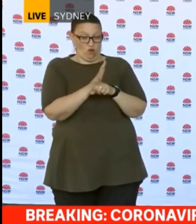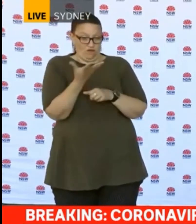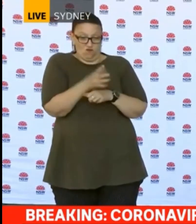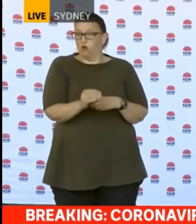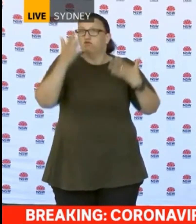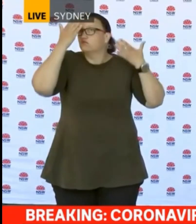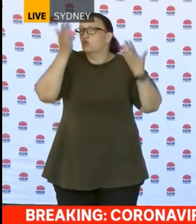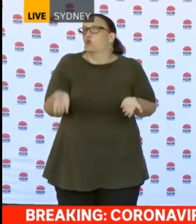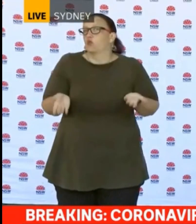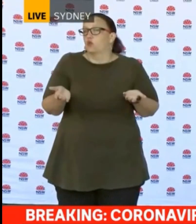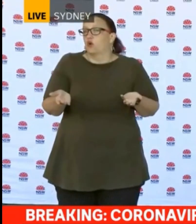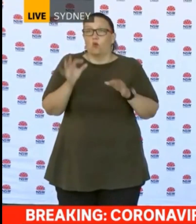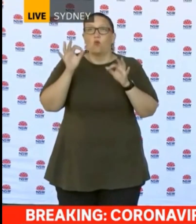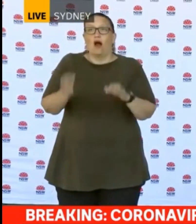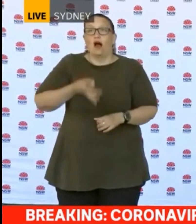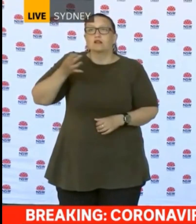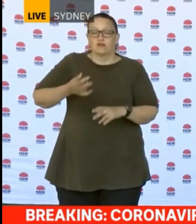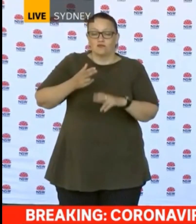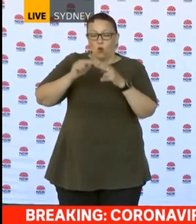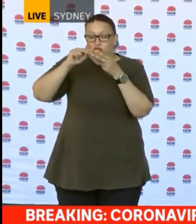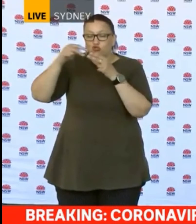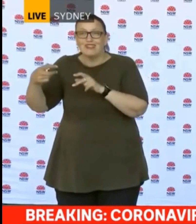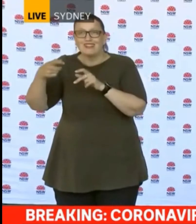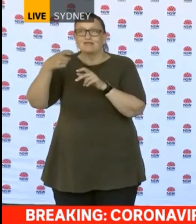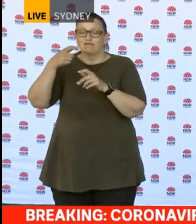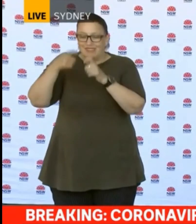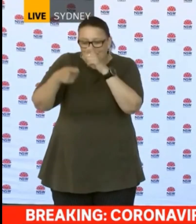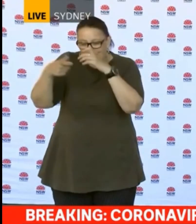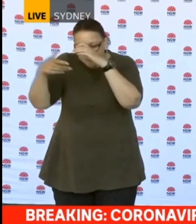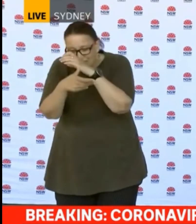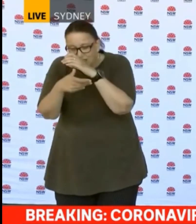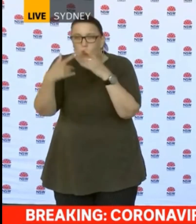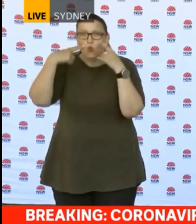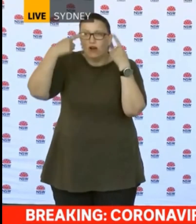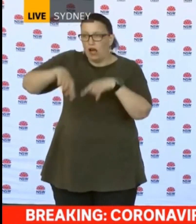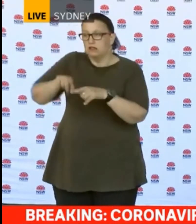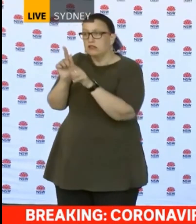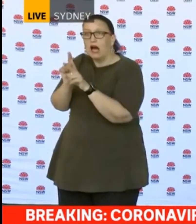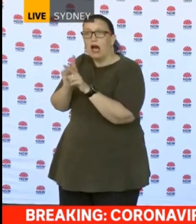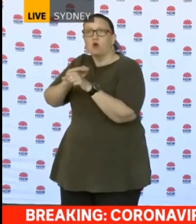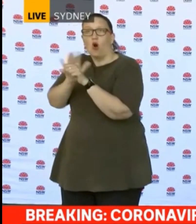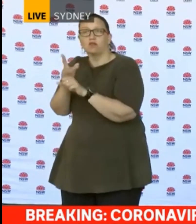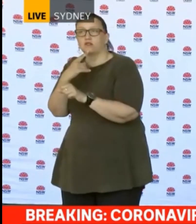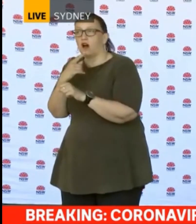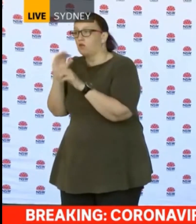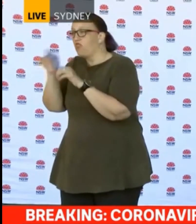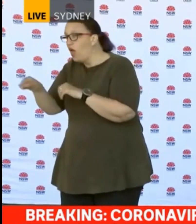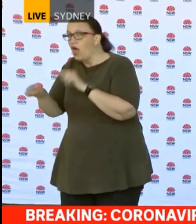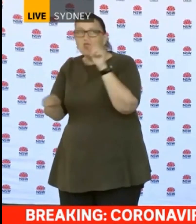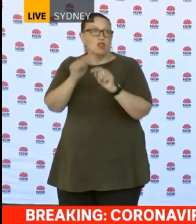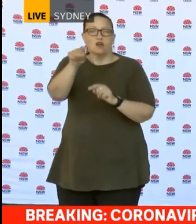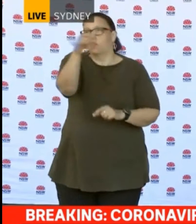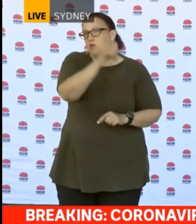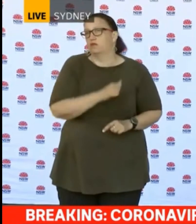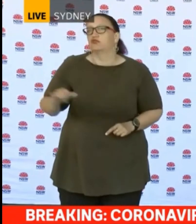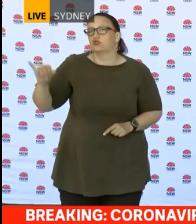their source. We are waiting for genome sequencing, which will be available later today. That will give us some insights